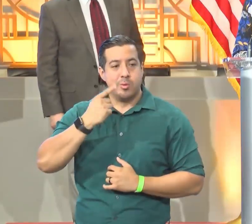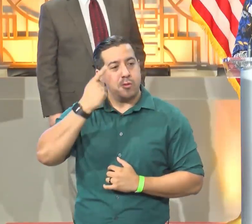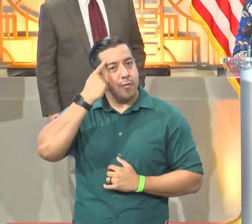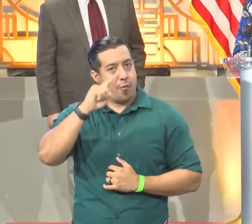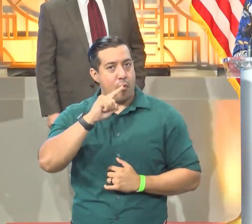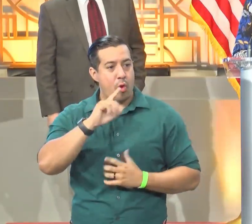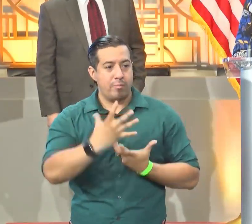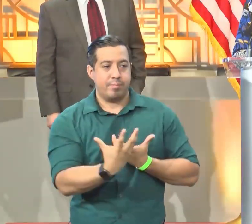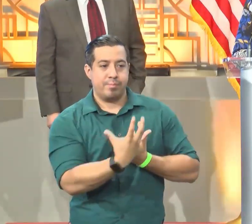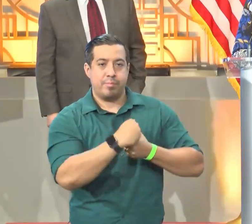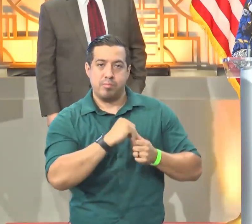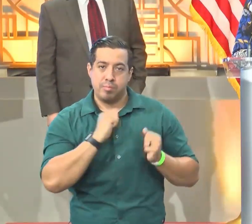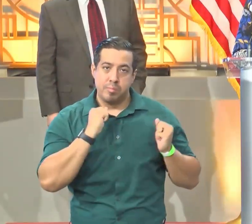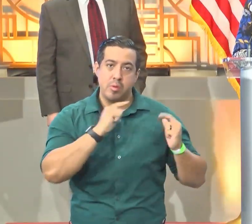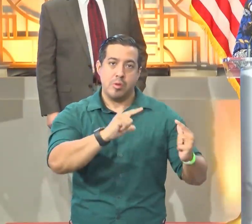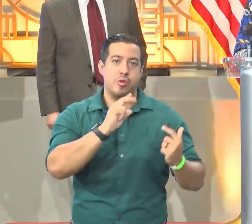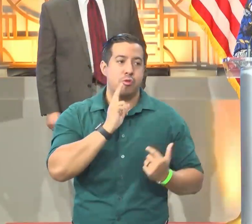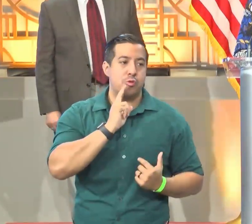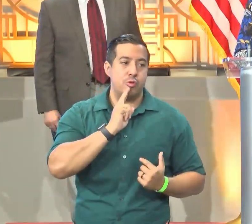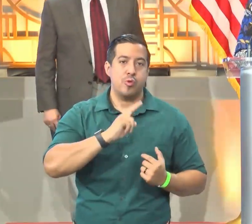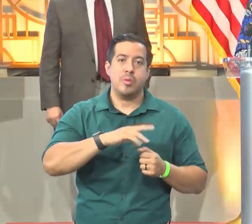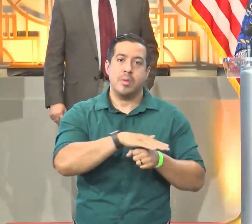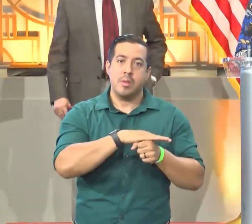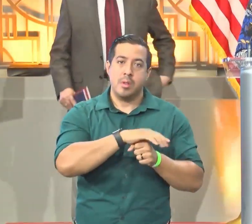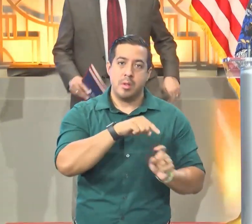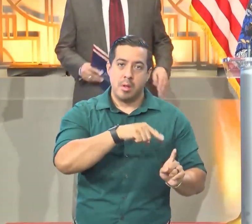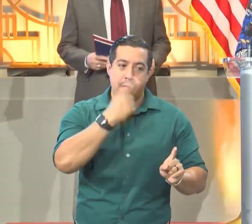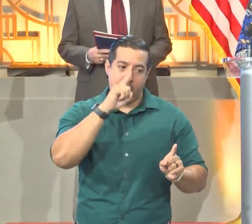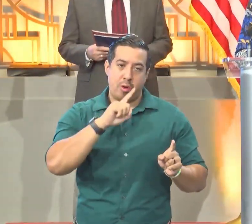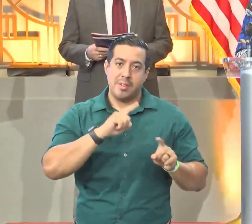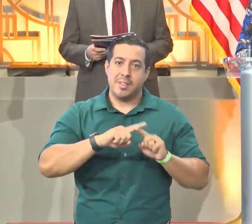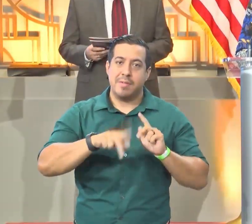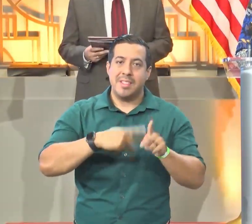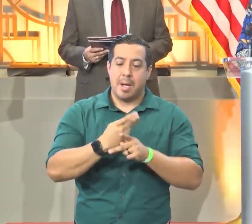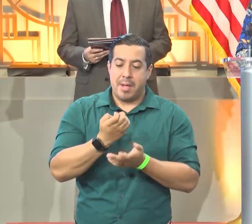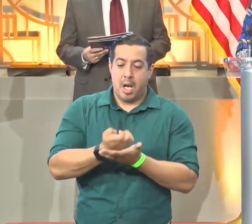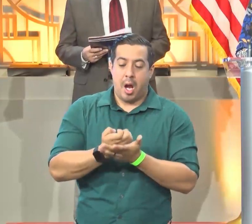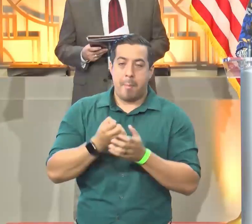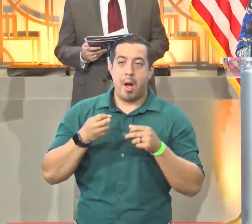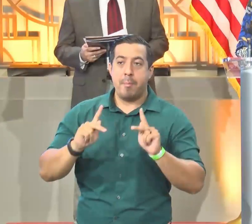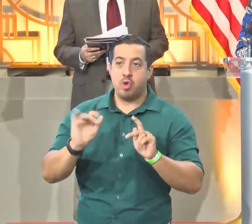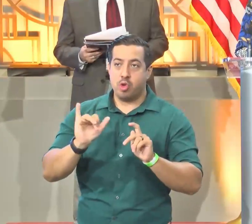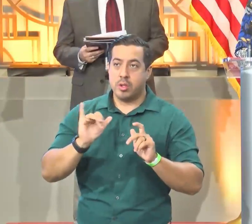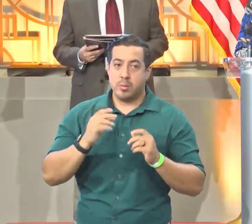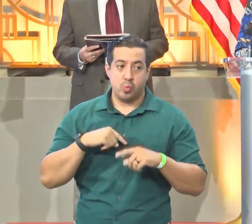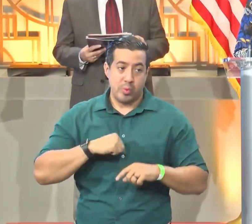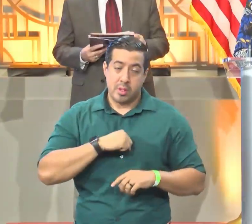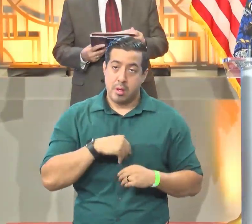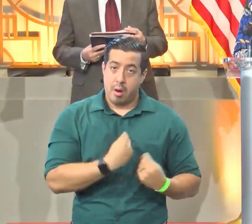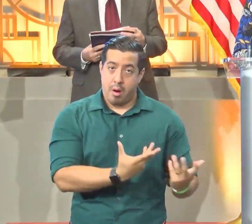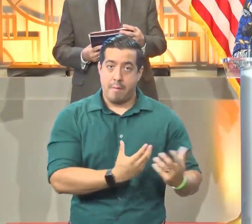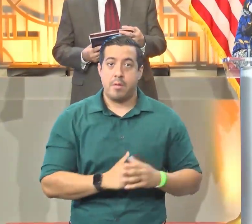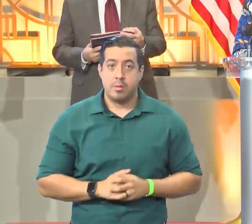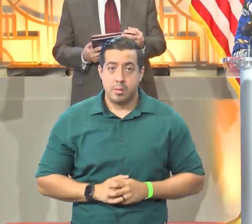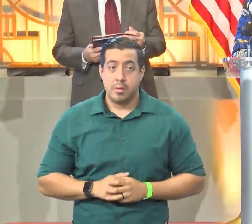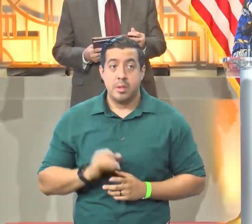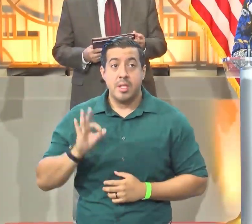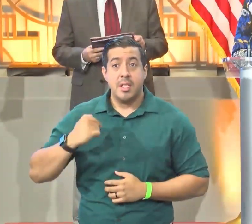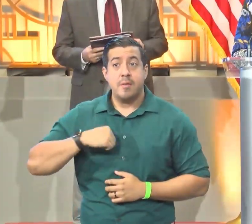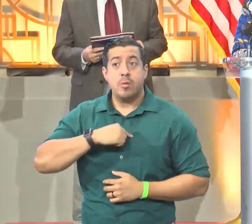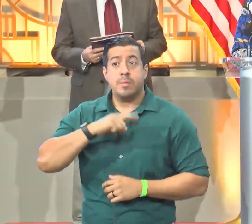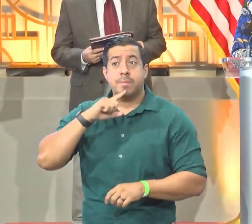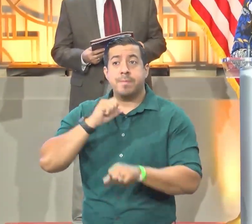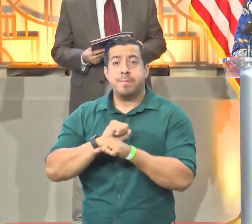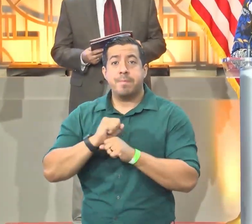all Houstonians in the economic opportunities our city offers. If we are committed to the families of